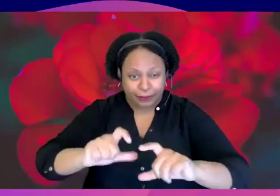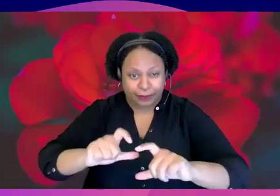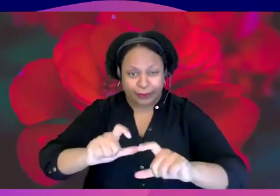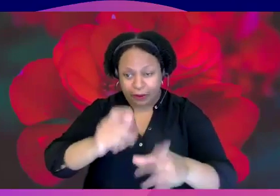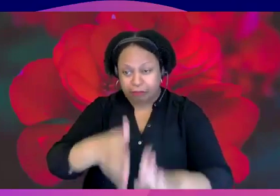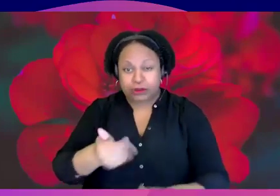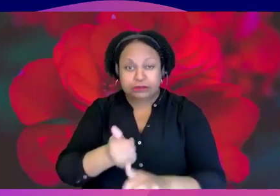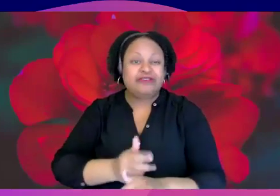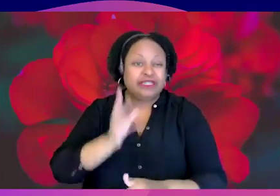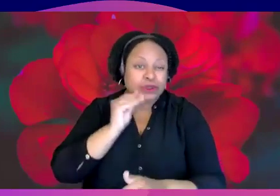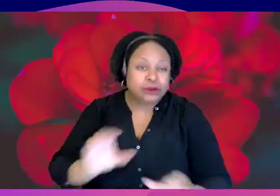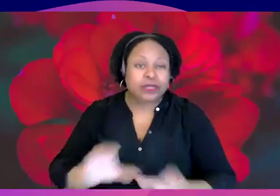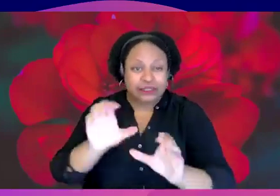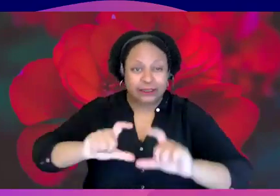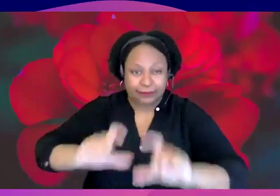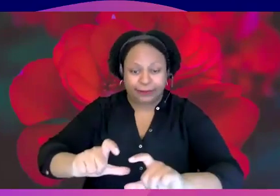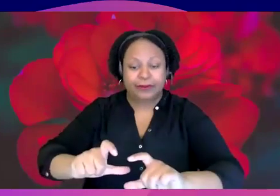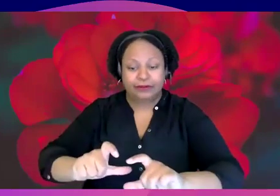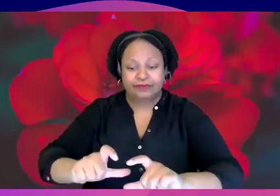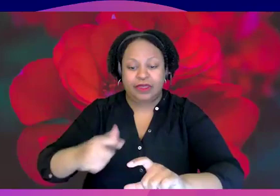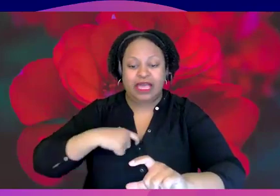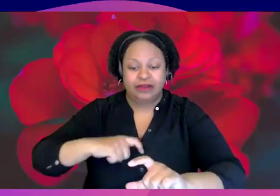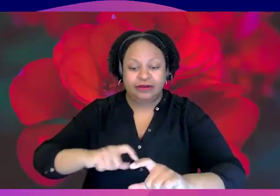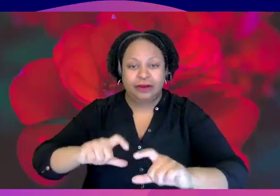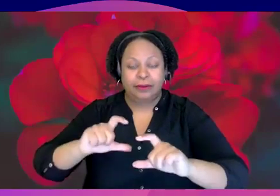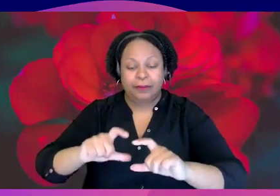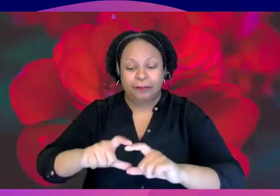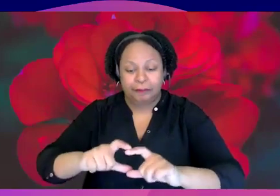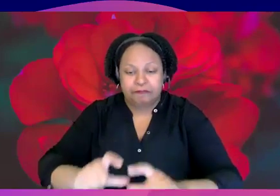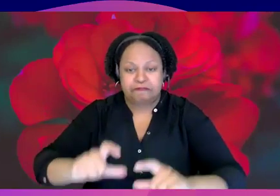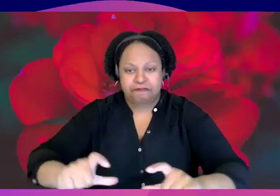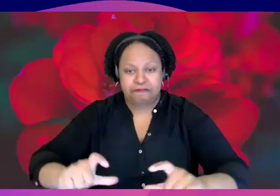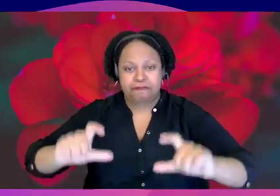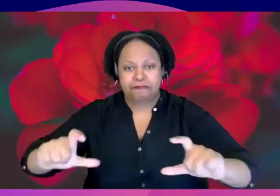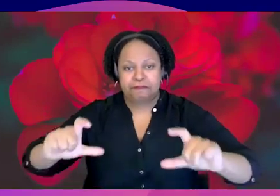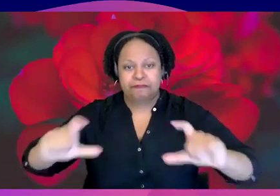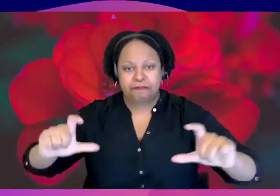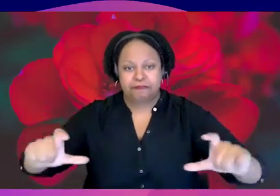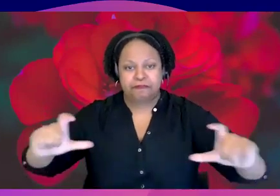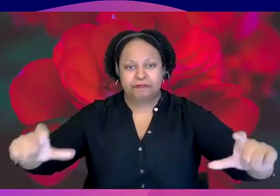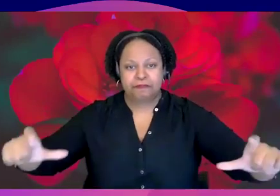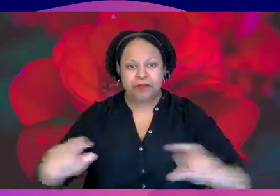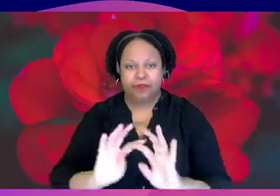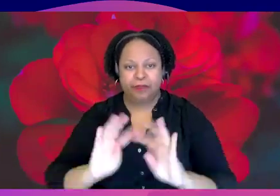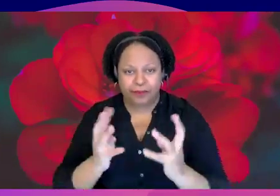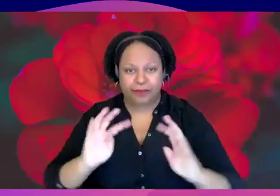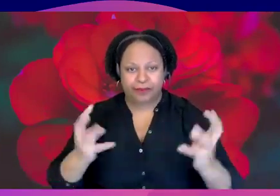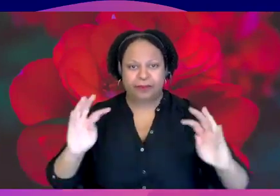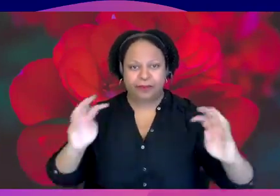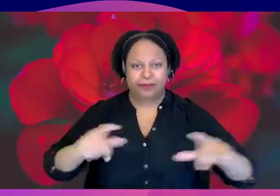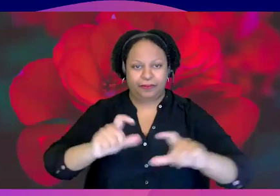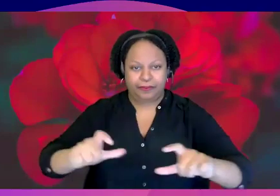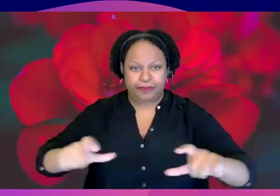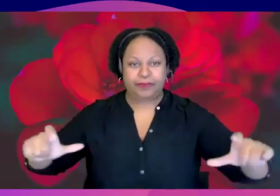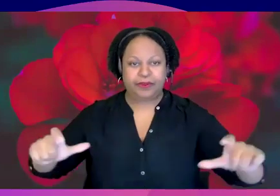who is in crisis, and then we have a set of social nesting circles or rings surrounding